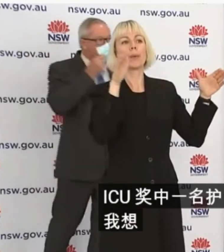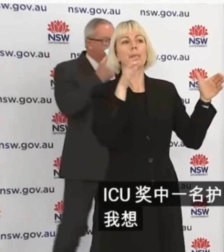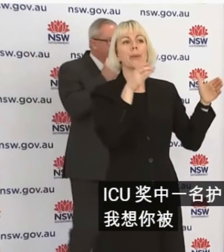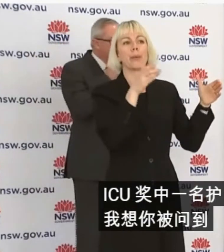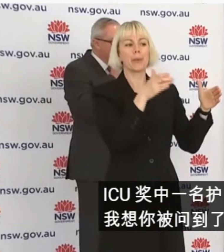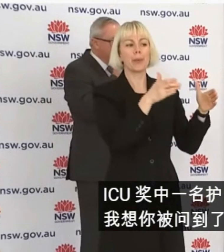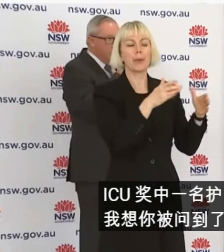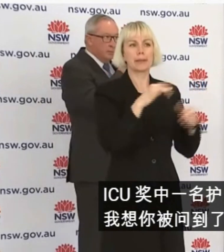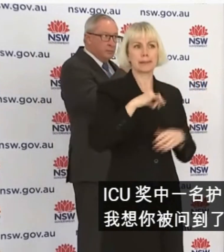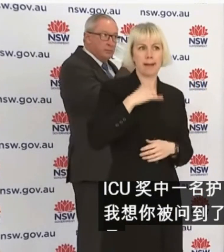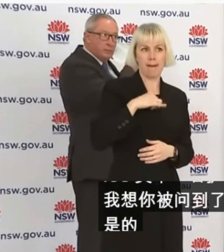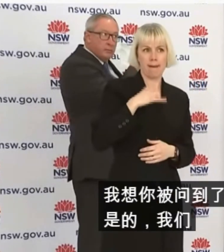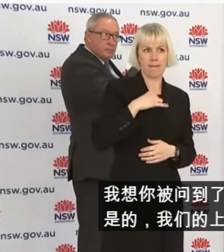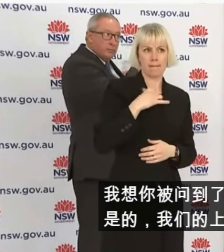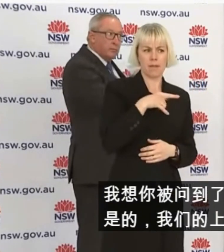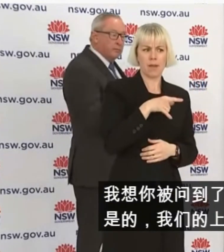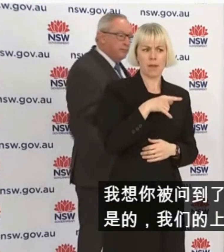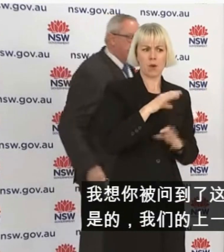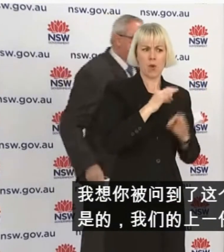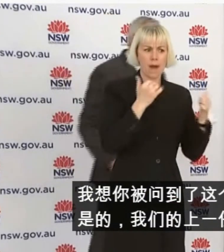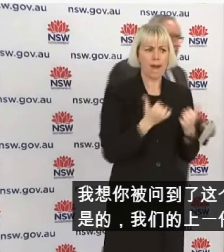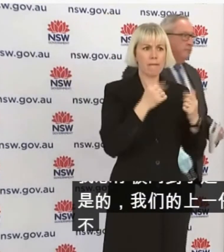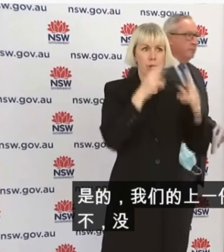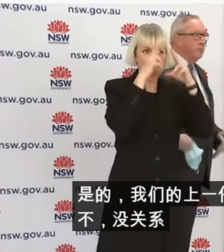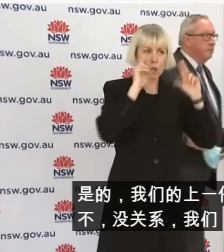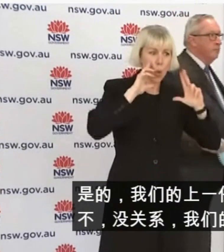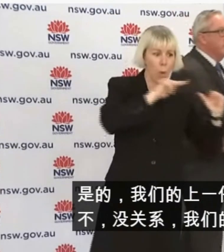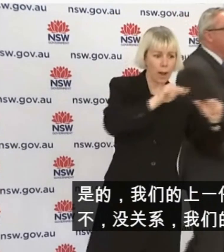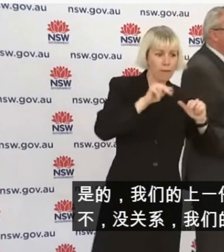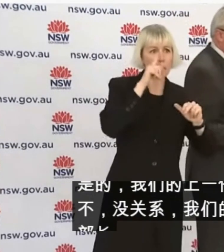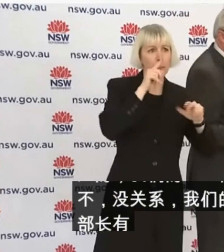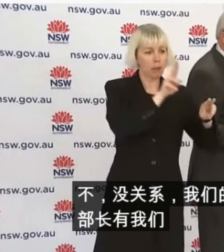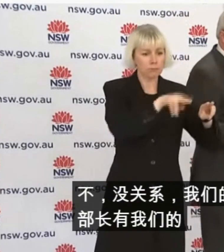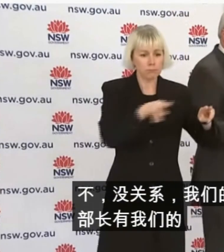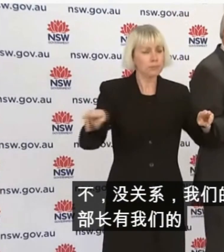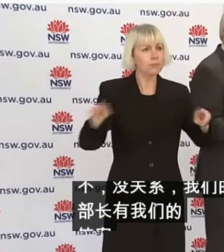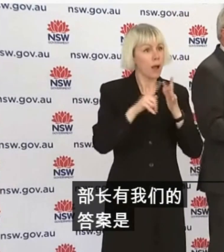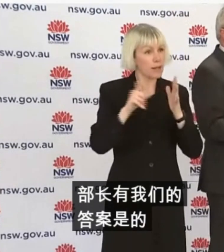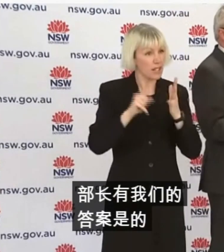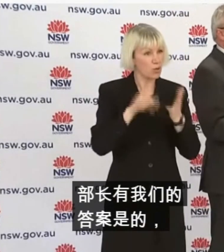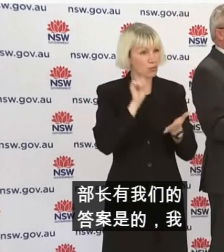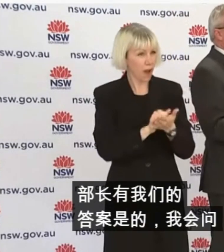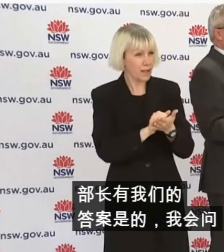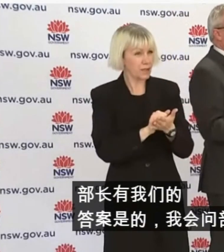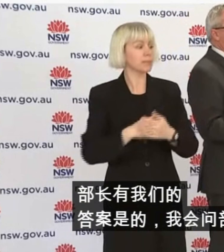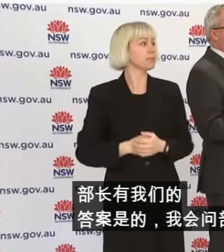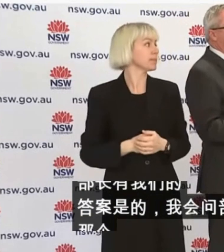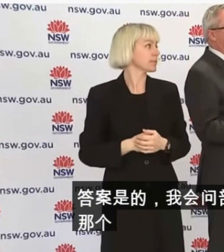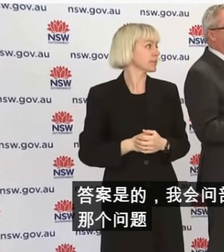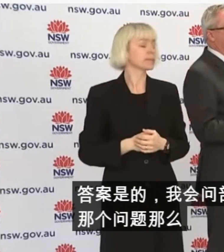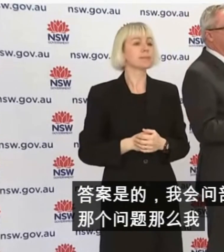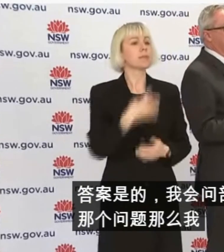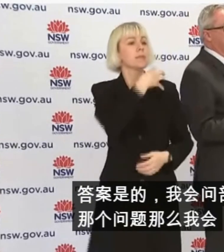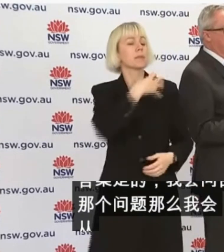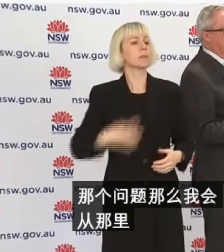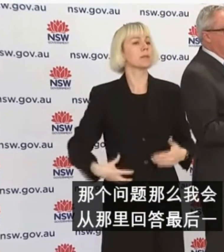I think you were asked about this. Yeah, I'll ask Minister Hazard. Hearing about it. No, that's okay. I'll ask Minister Hazard to answer. Yeah, I'll ask Minister Hazard to answer